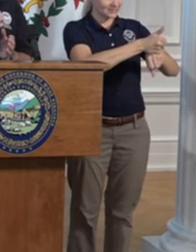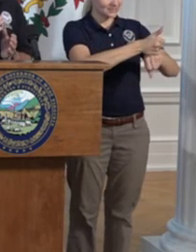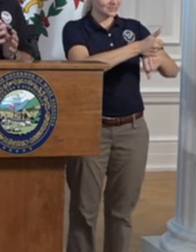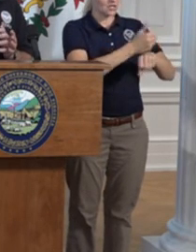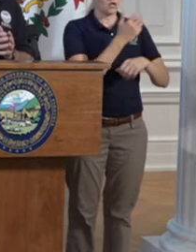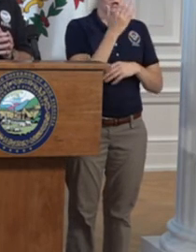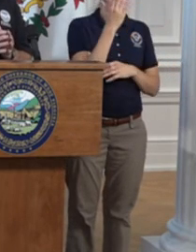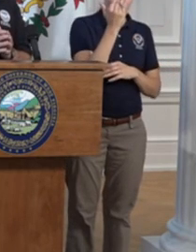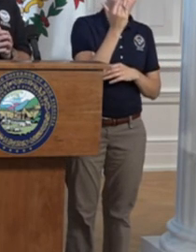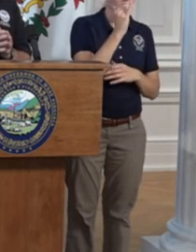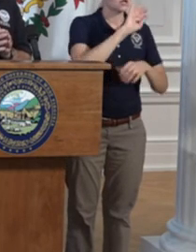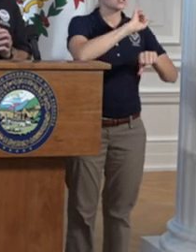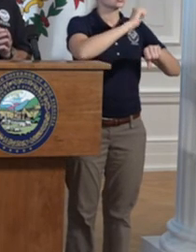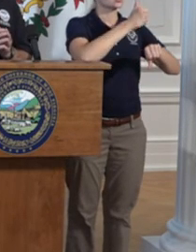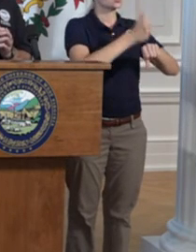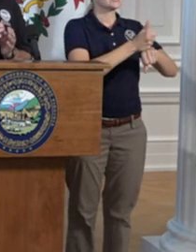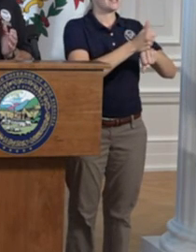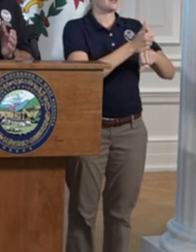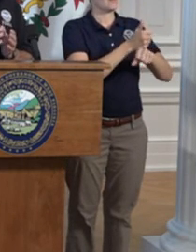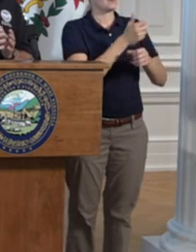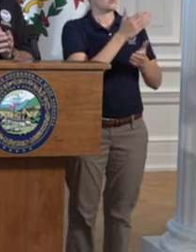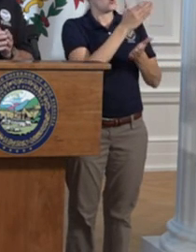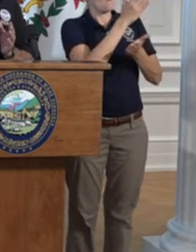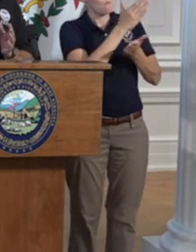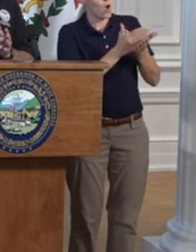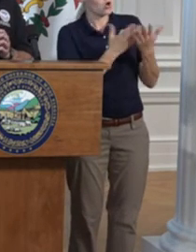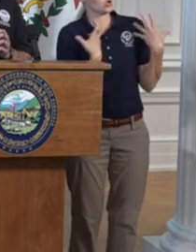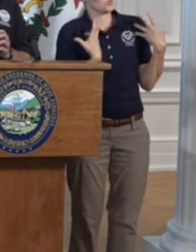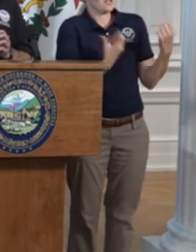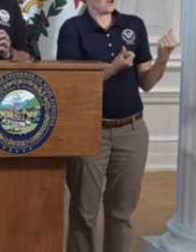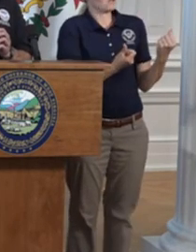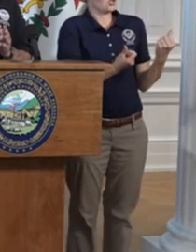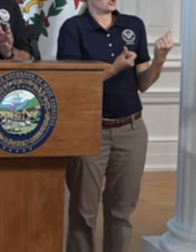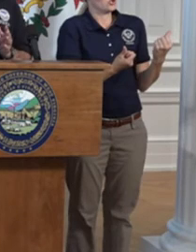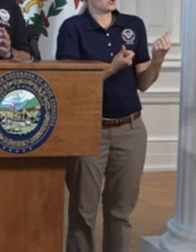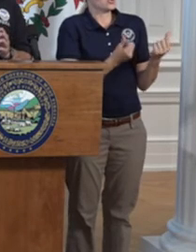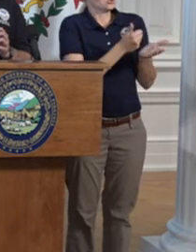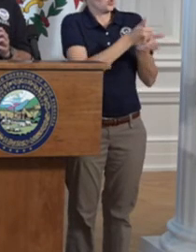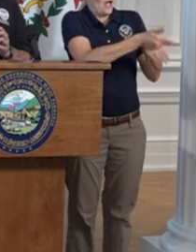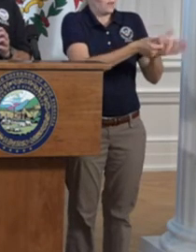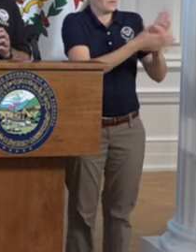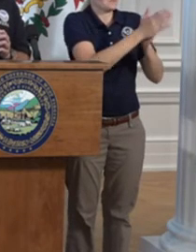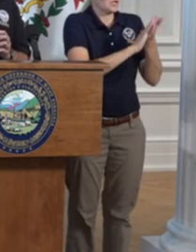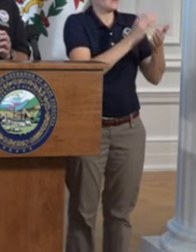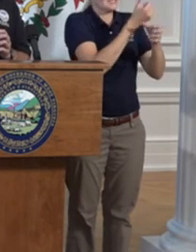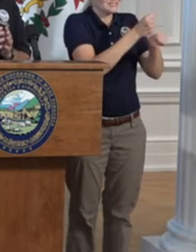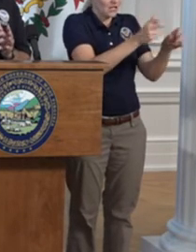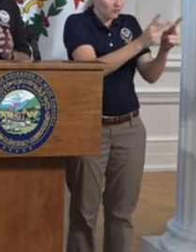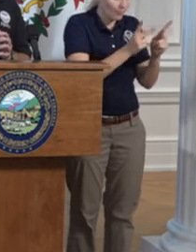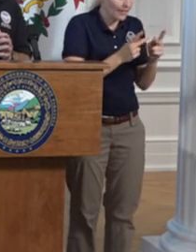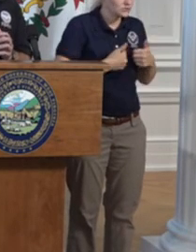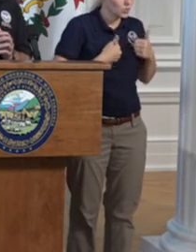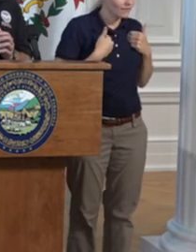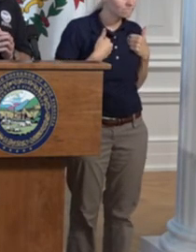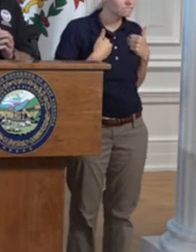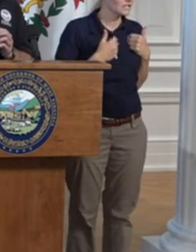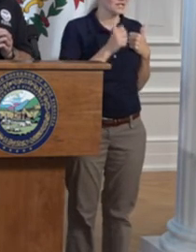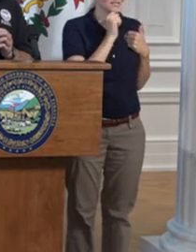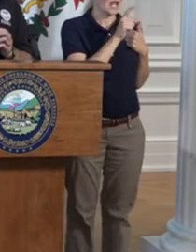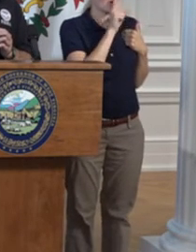step towards recovery, to get them safe and get them sheltered, but it was never meant to really make them whole